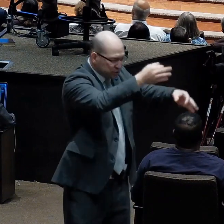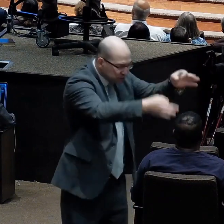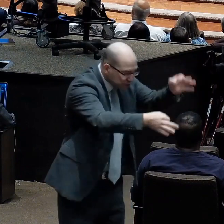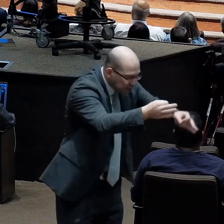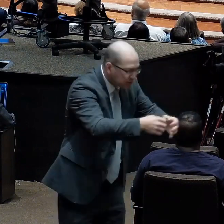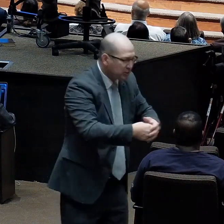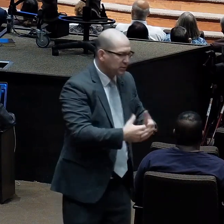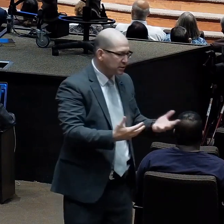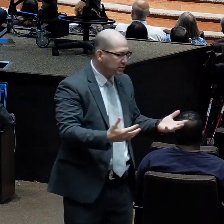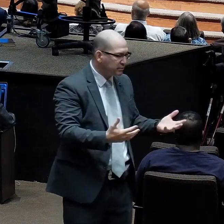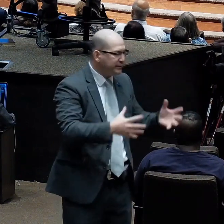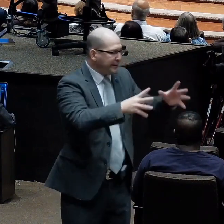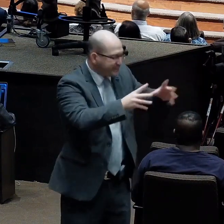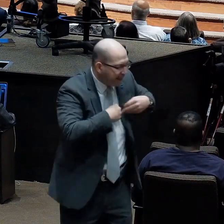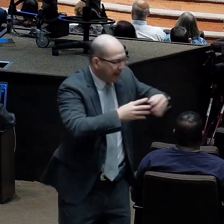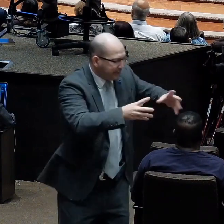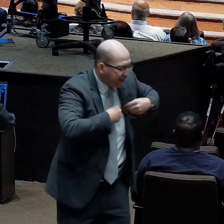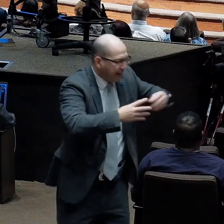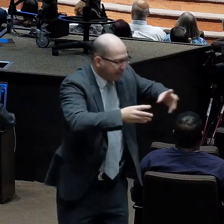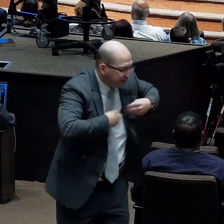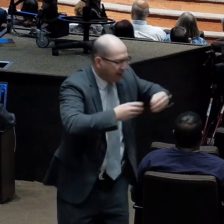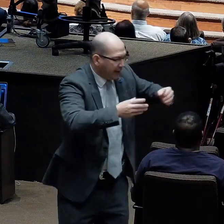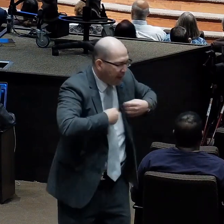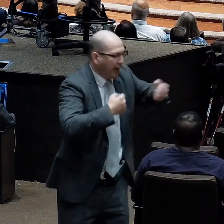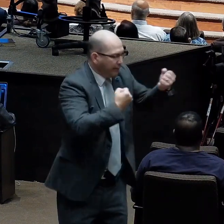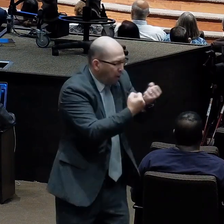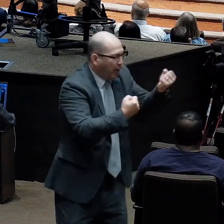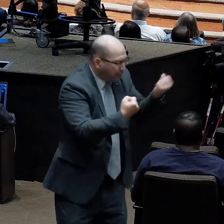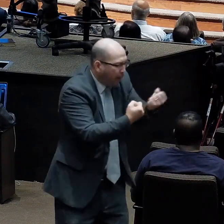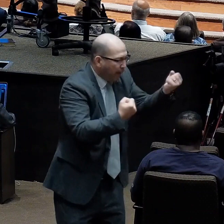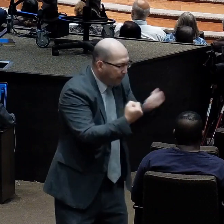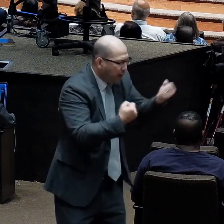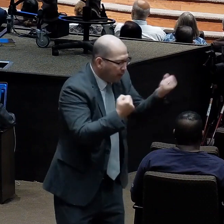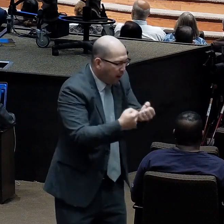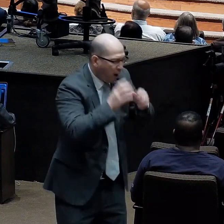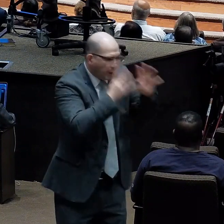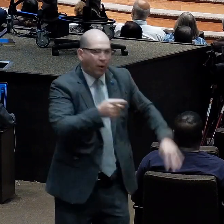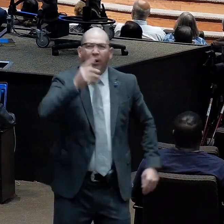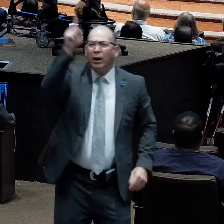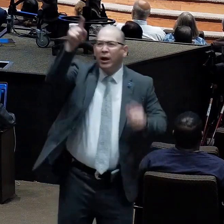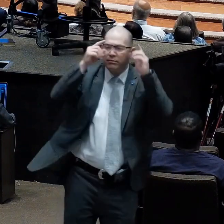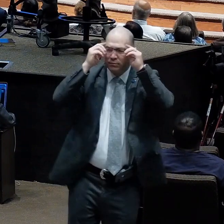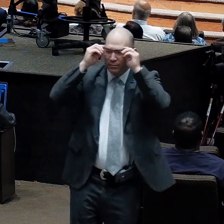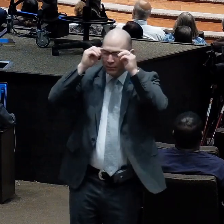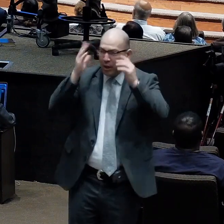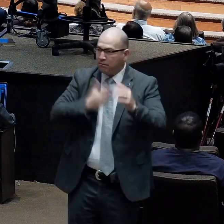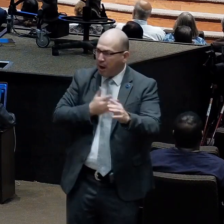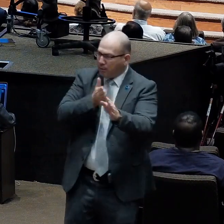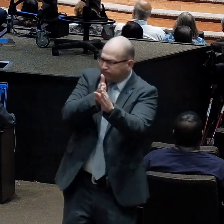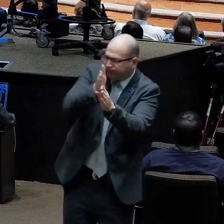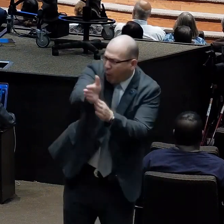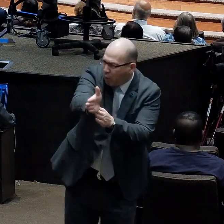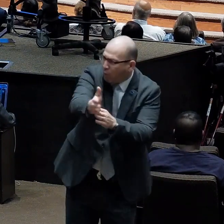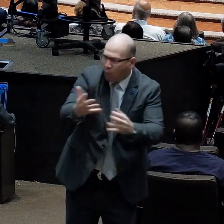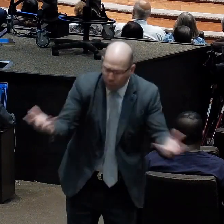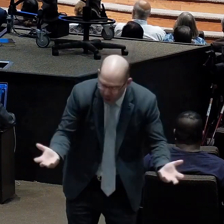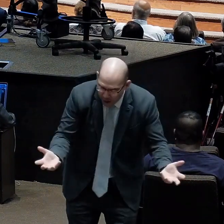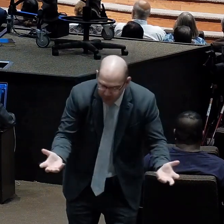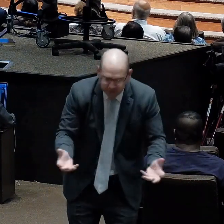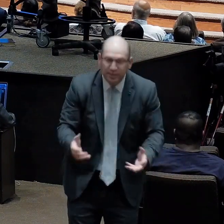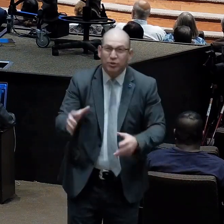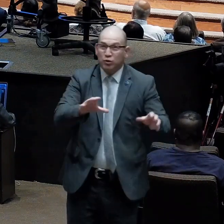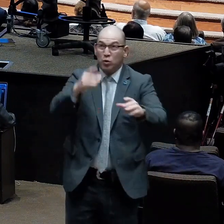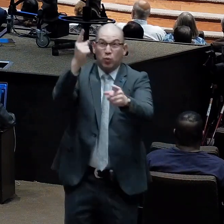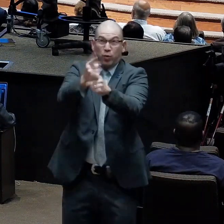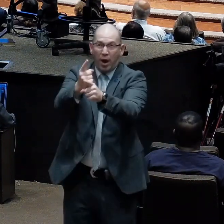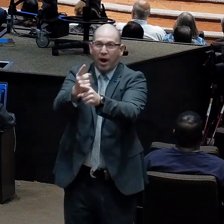and going on all these little rampages. Listen, my number one priority in yours is yes, to do justly, but to